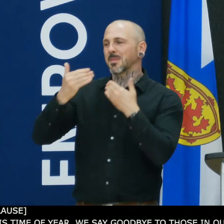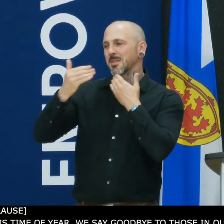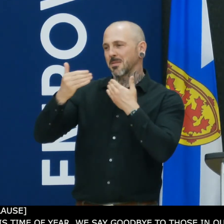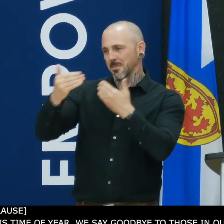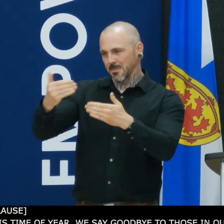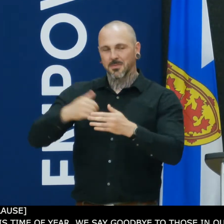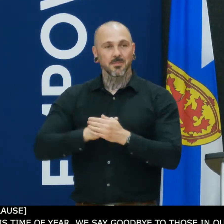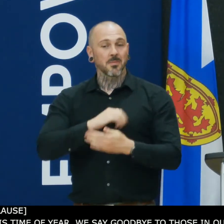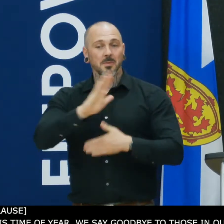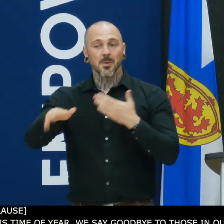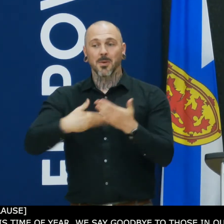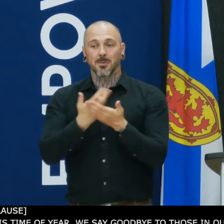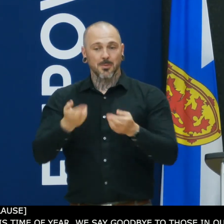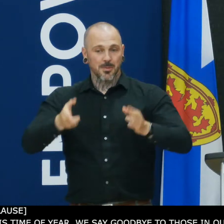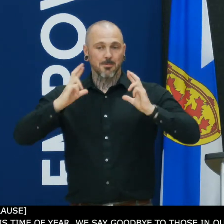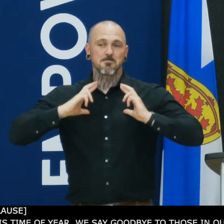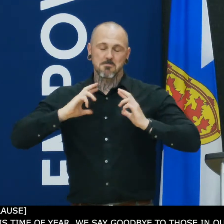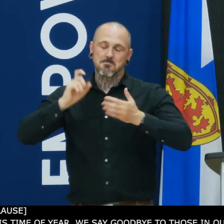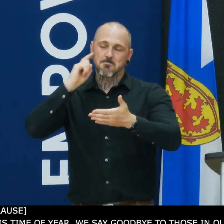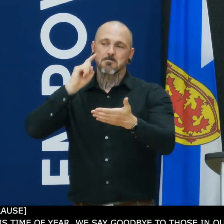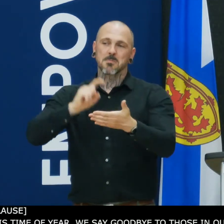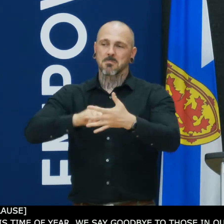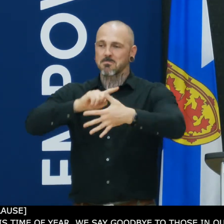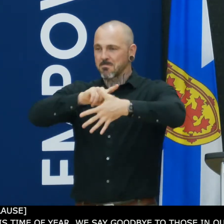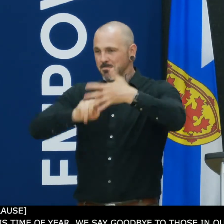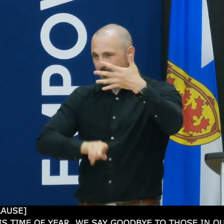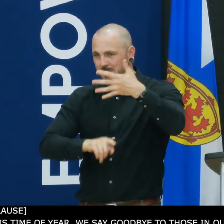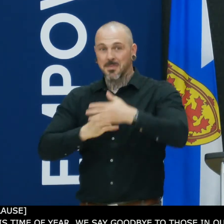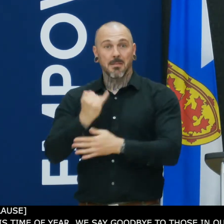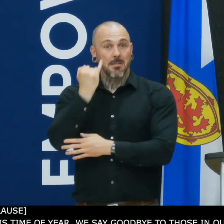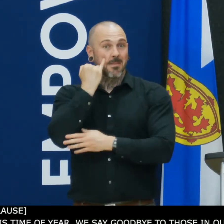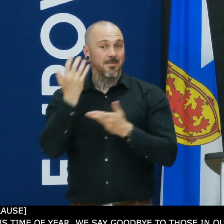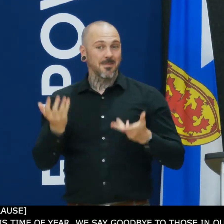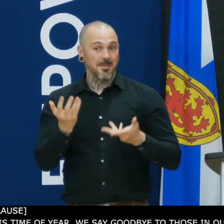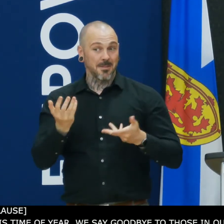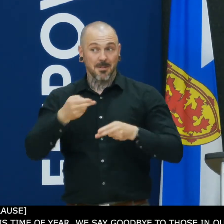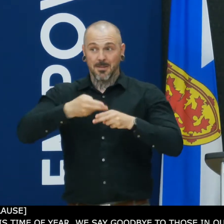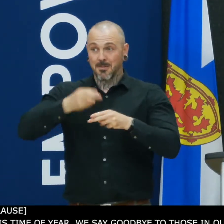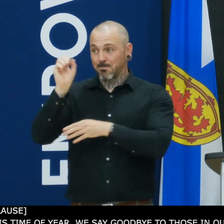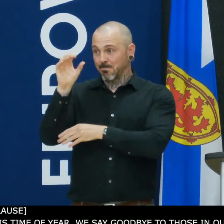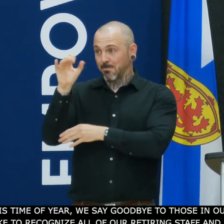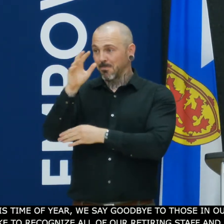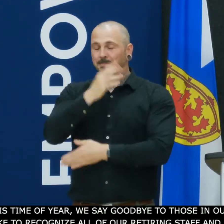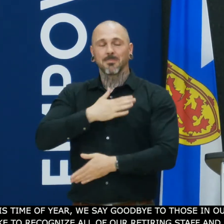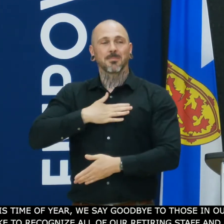of our retiring staff and ask those who are present to please stand when I call their name.